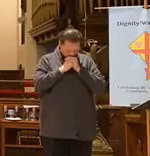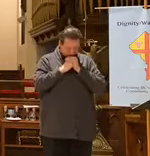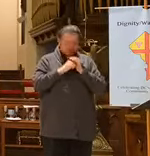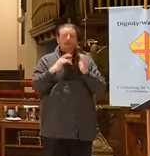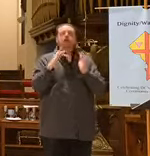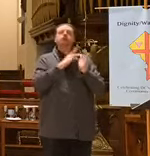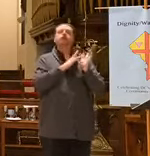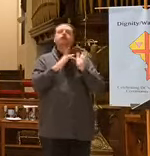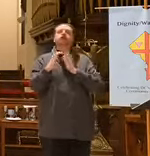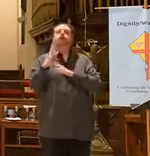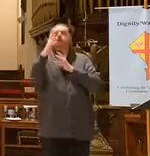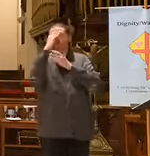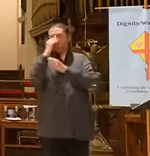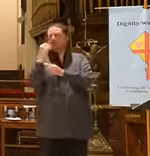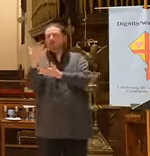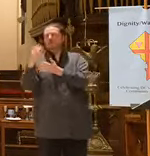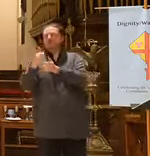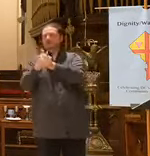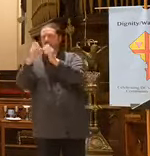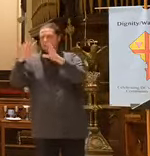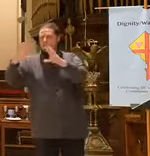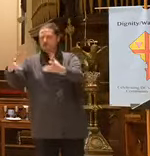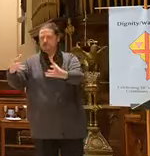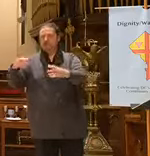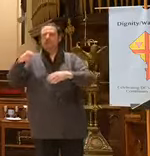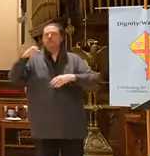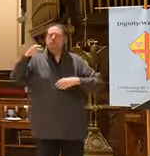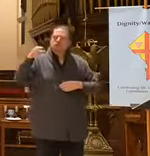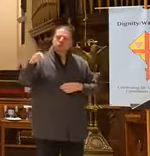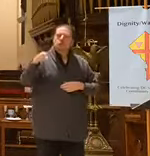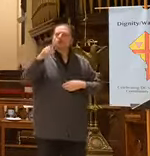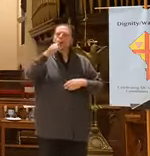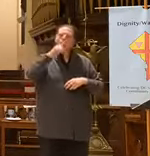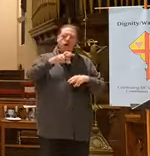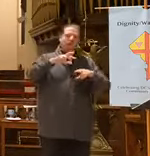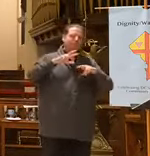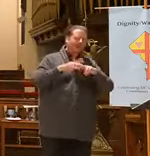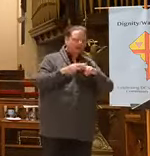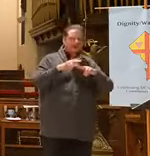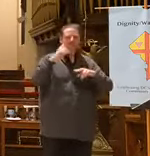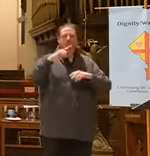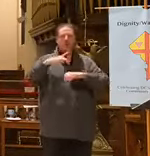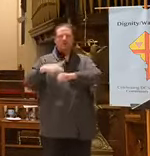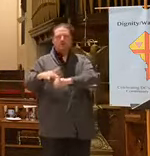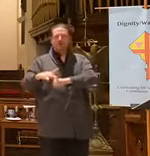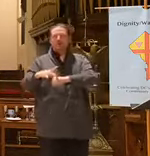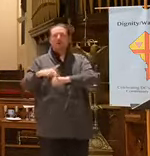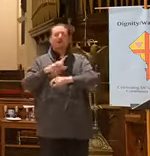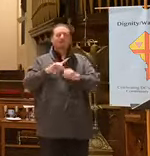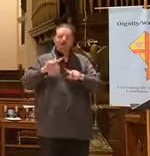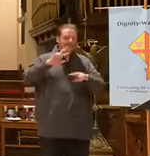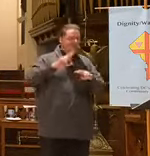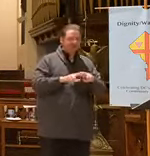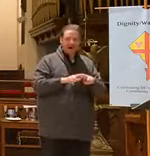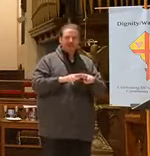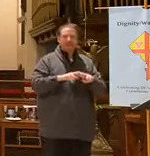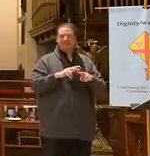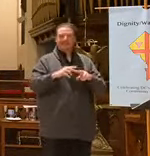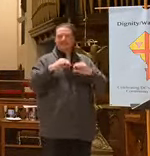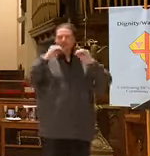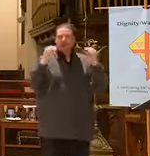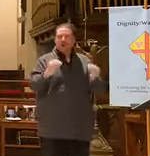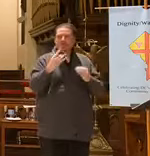Jesus said to his disciples, "You are the salt of the earth, but if salt has lost its